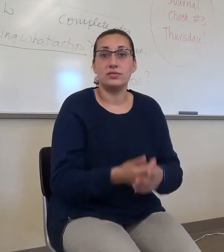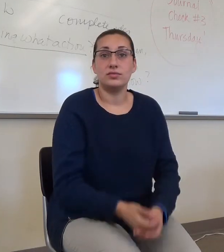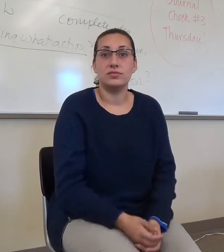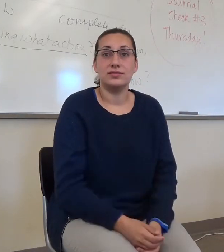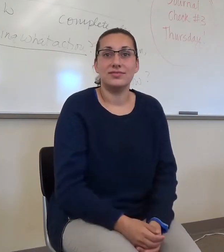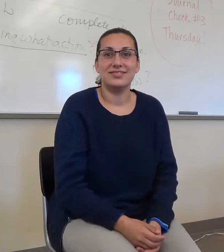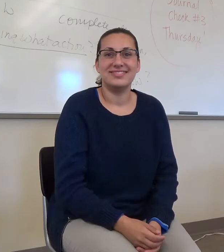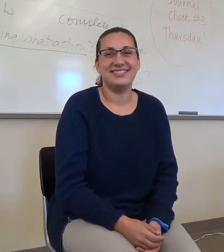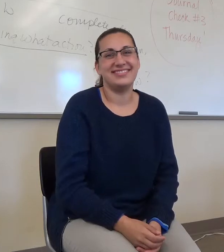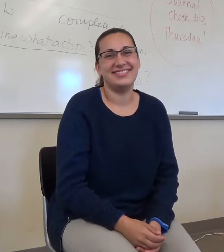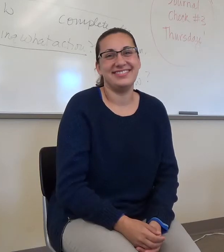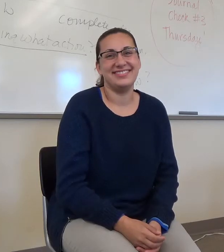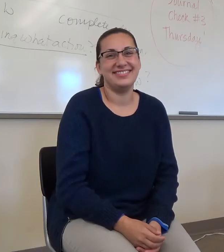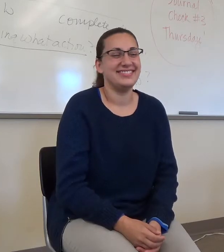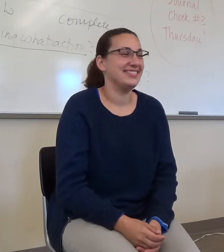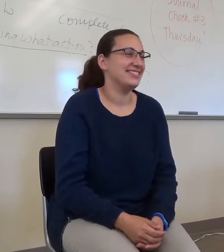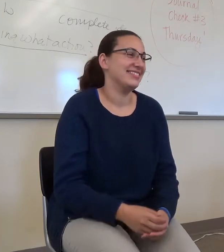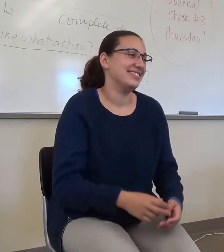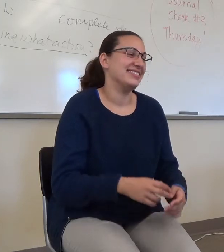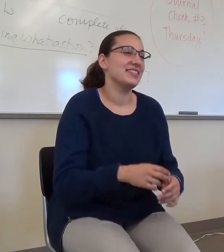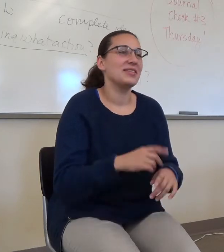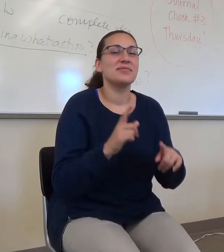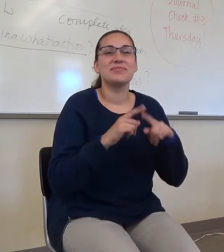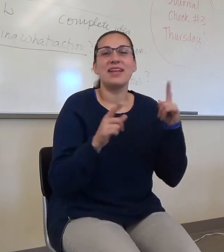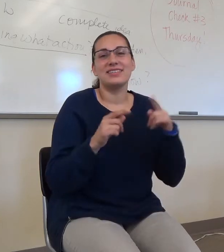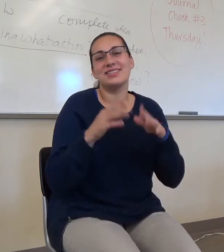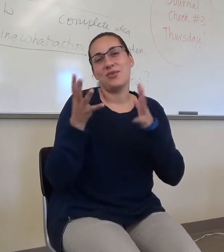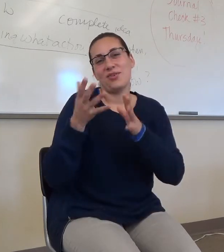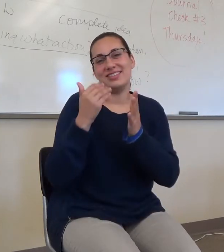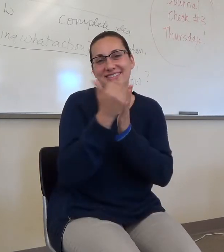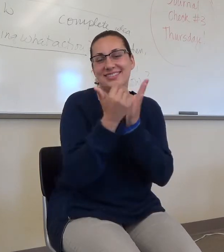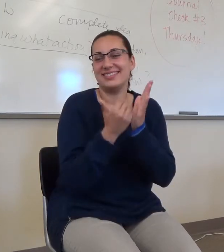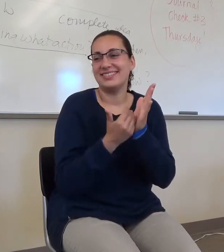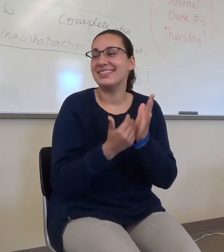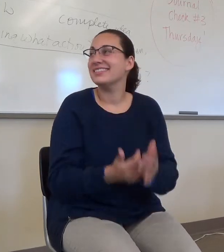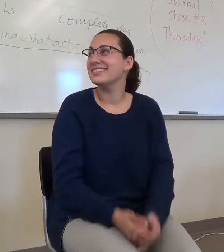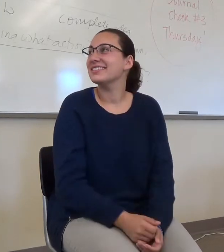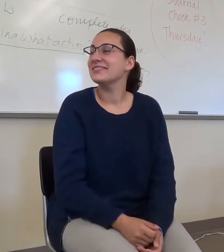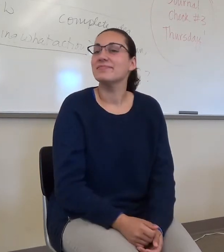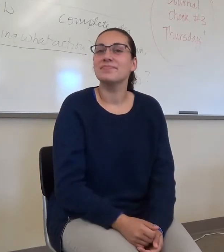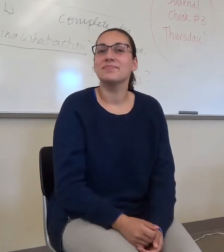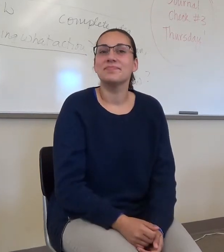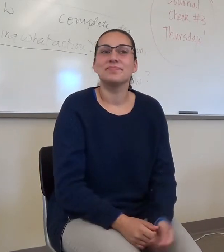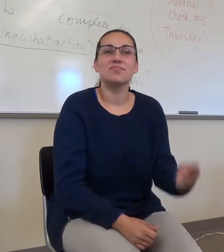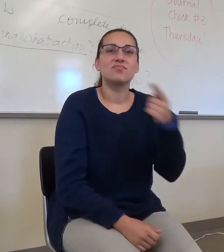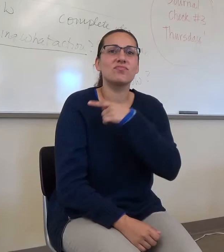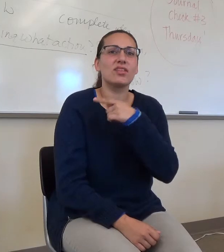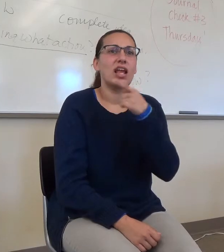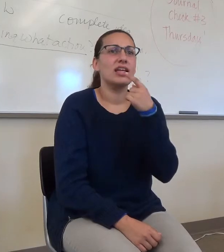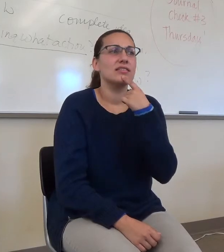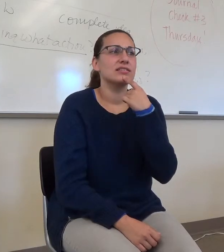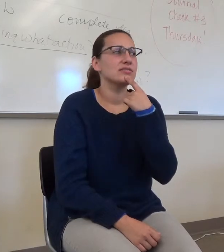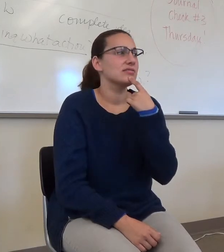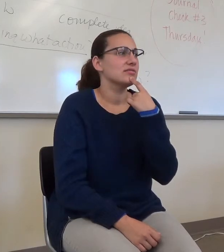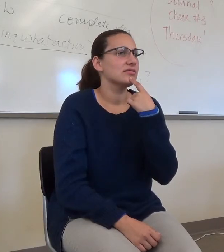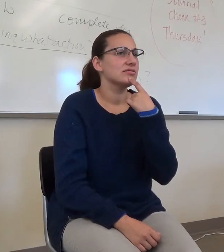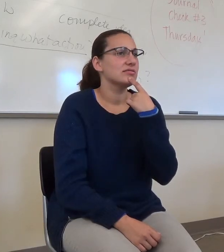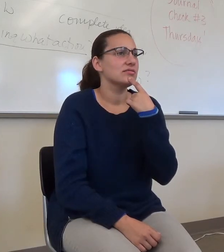pretty much a list, okay? It doesn't ever state that they're similar, but that kind of comes out,